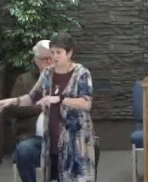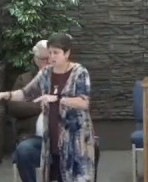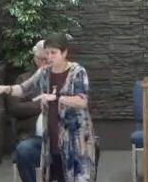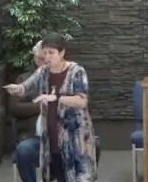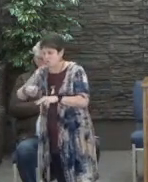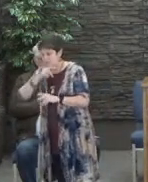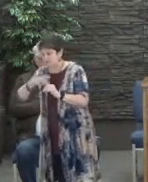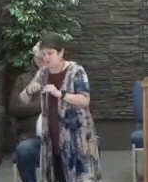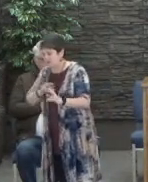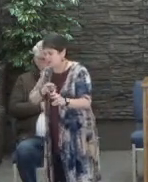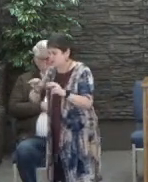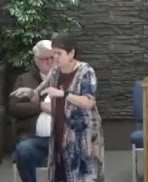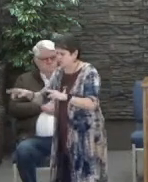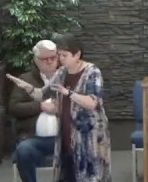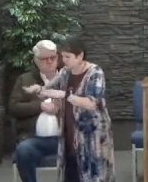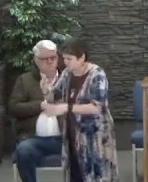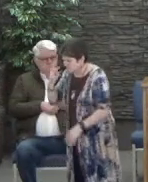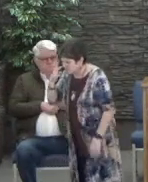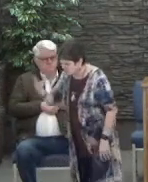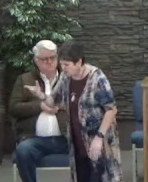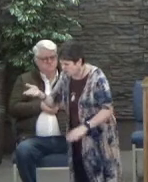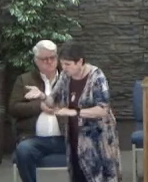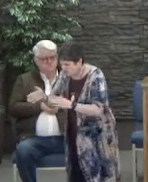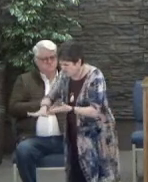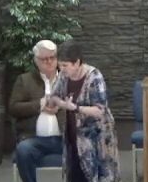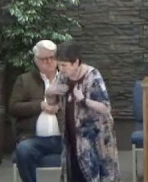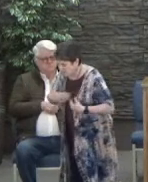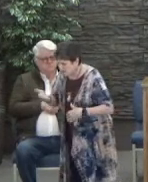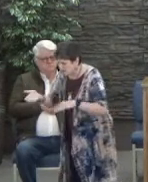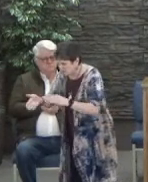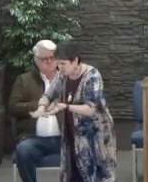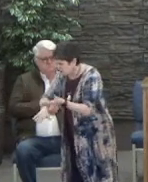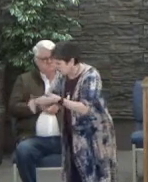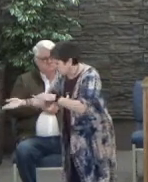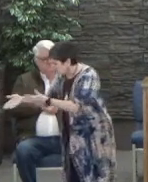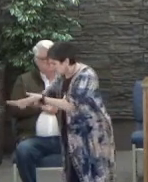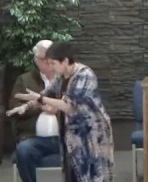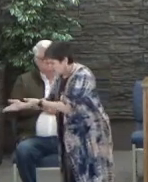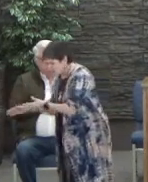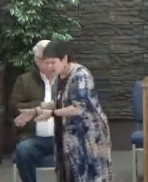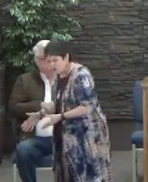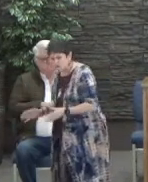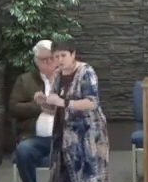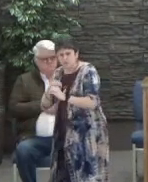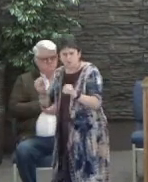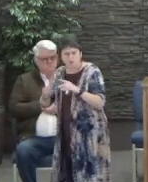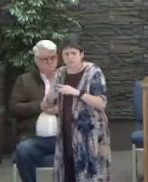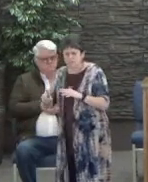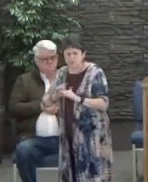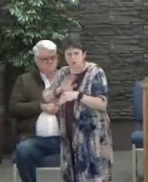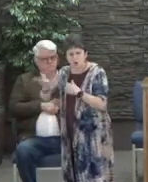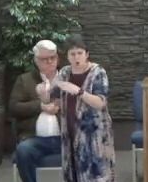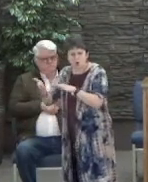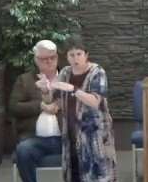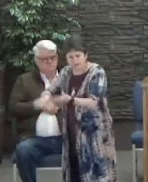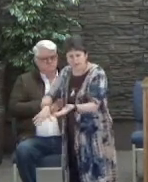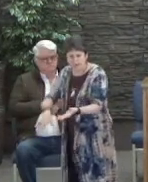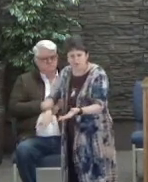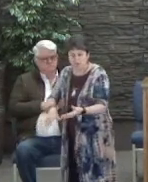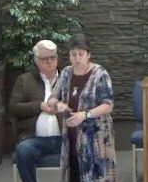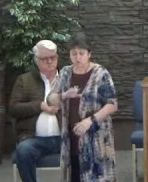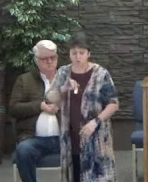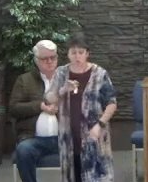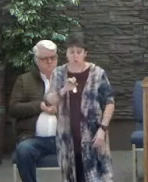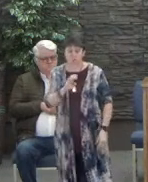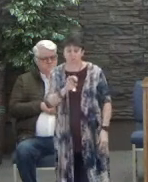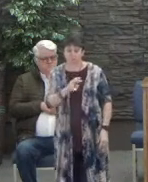and looked toward the vast army, they saw only dead bodies lying on the ground. No one had escaped. So Jehoshaphat and his